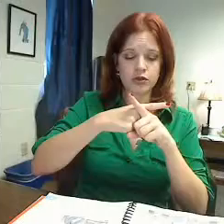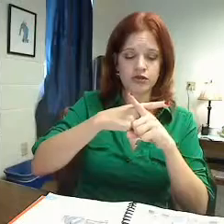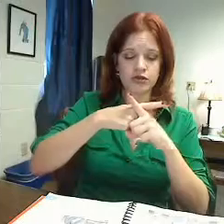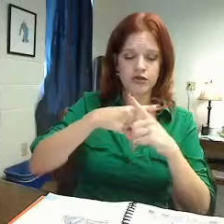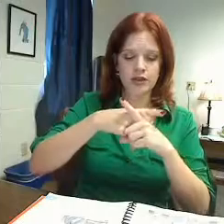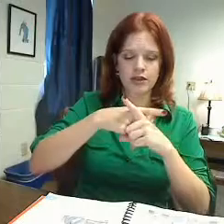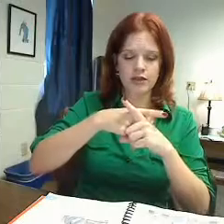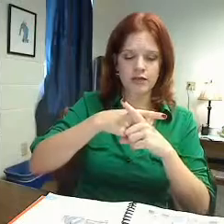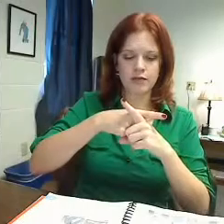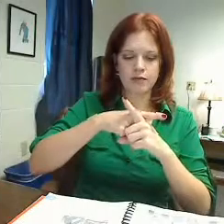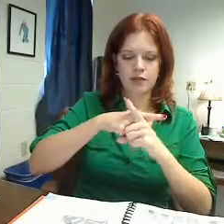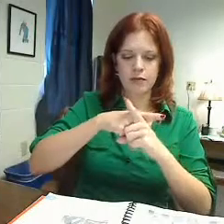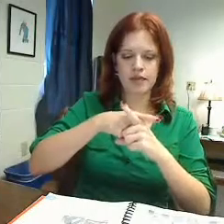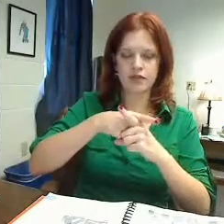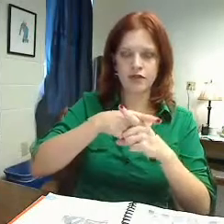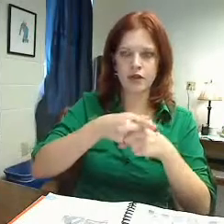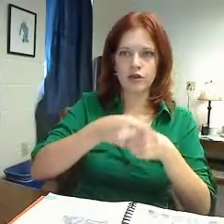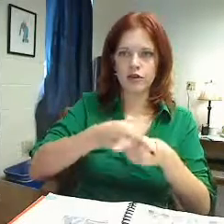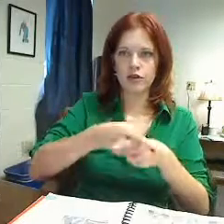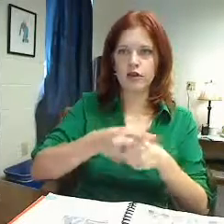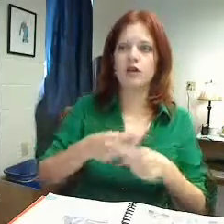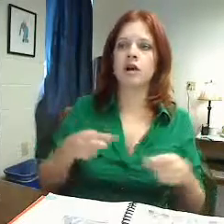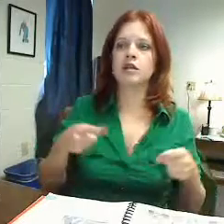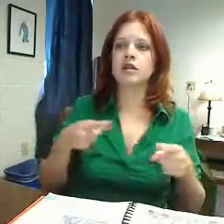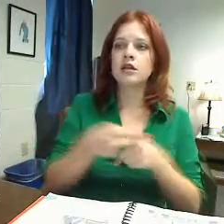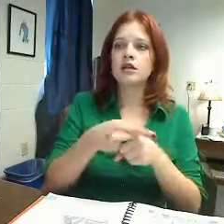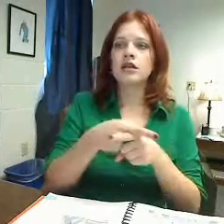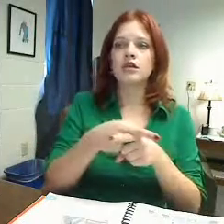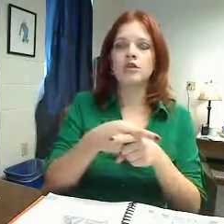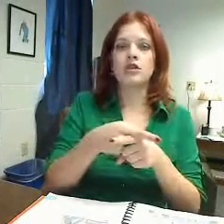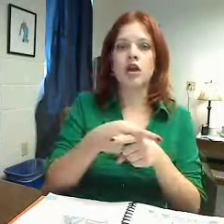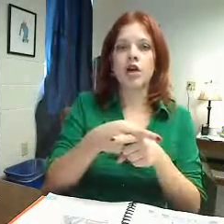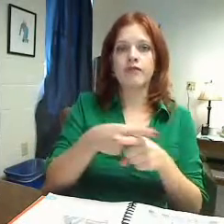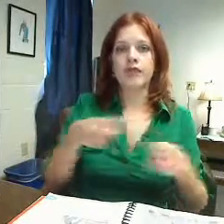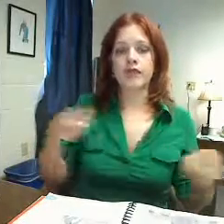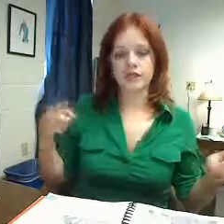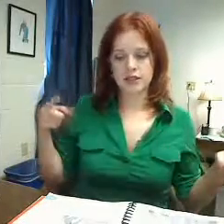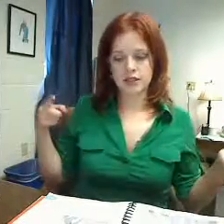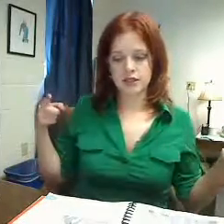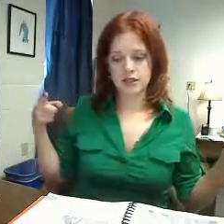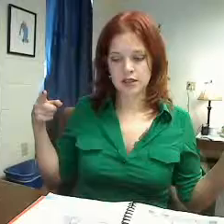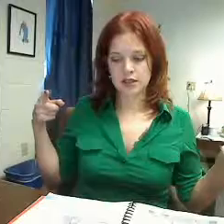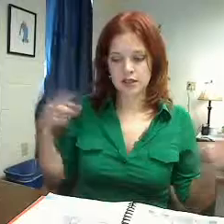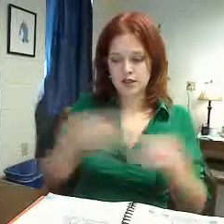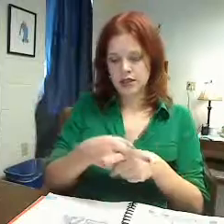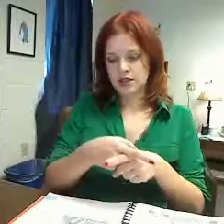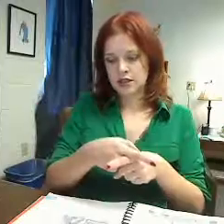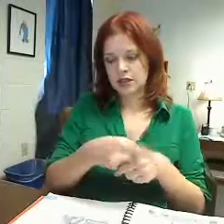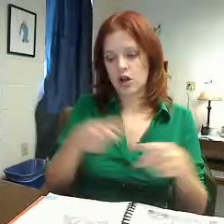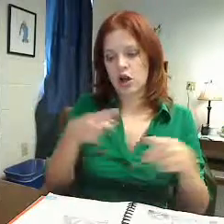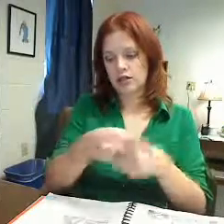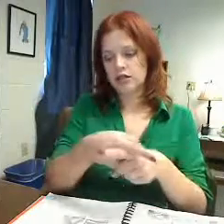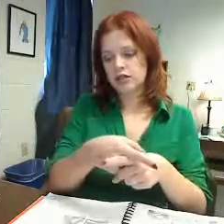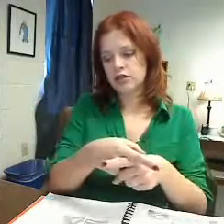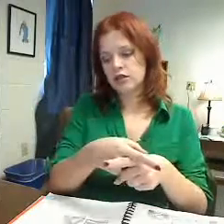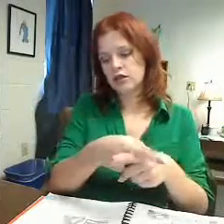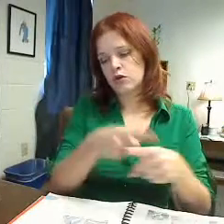sort of at the base of the fingers is where they're crossed? So to conflict. So conflict or